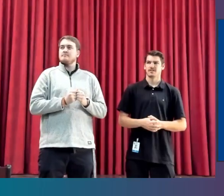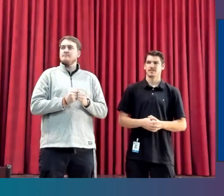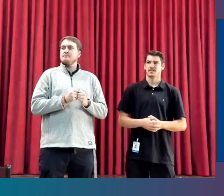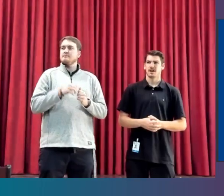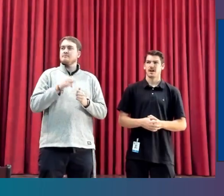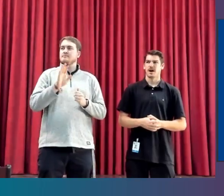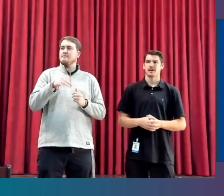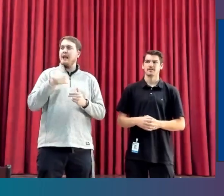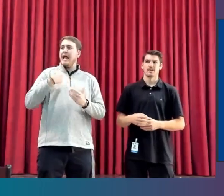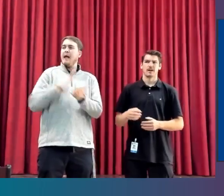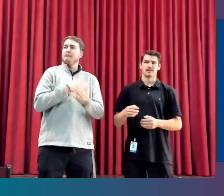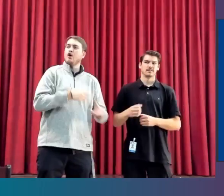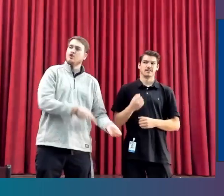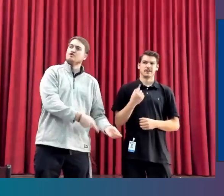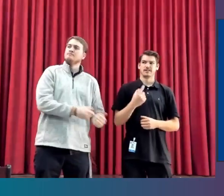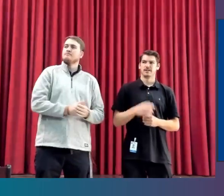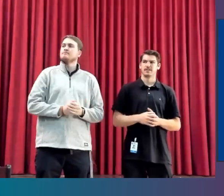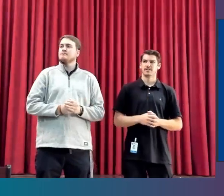Did you catch it, Gary?